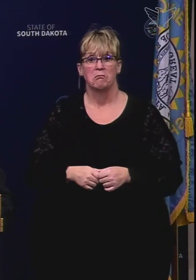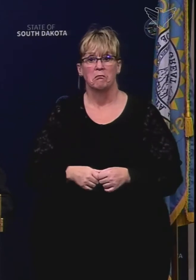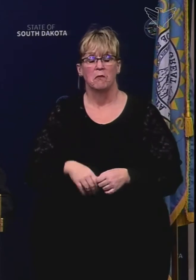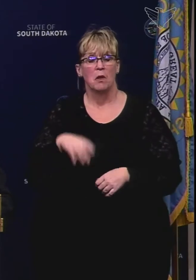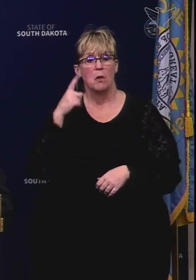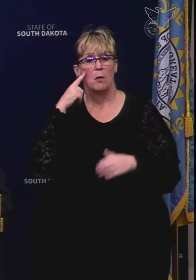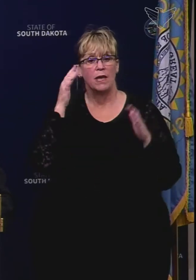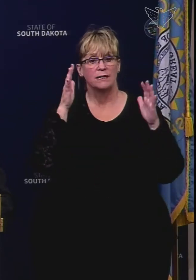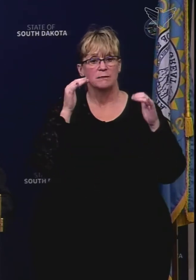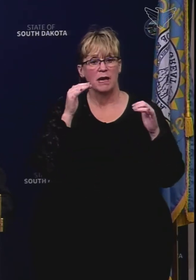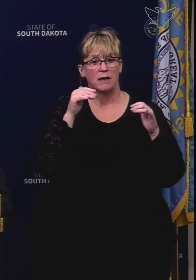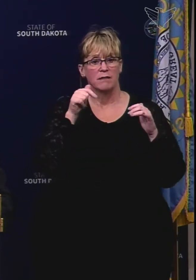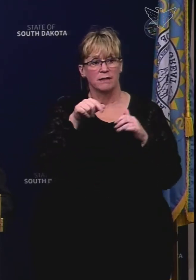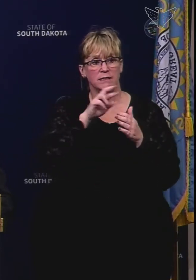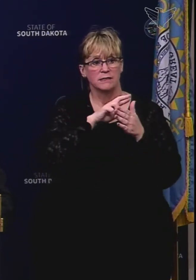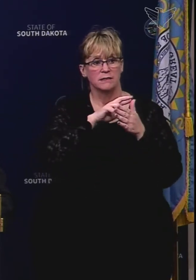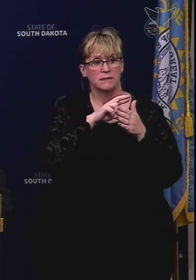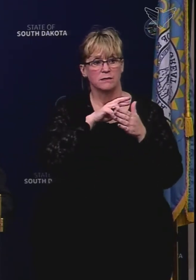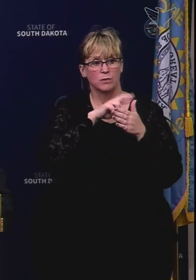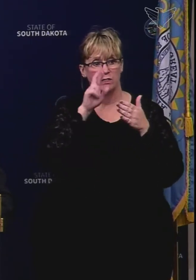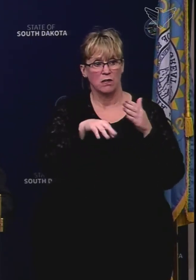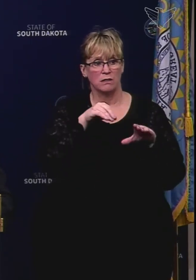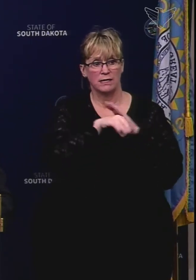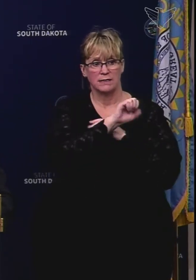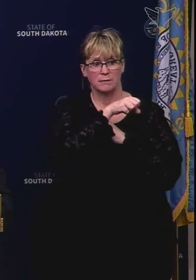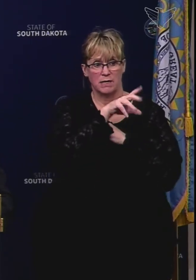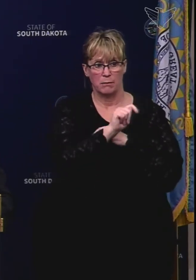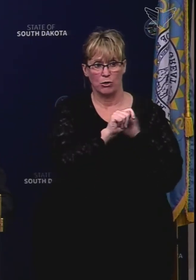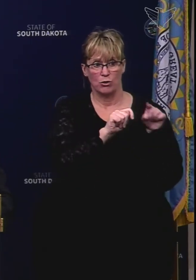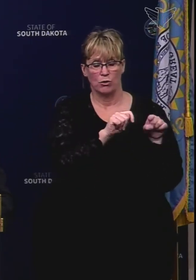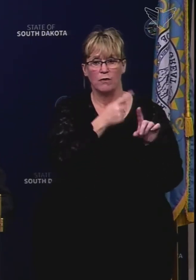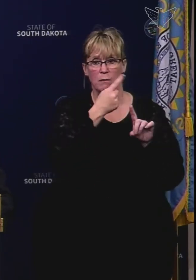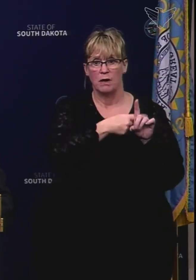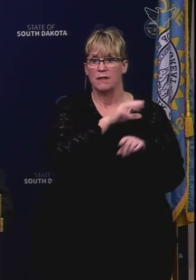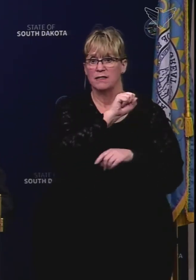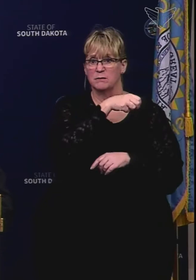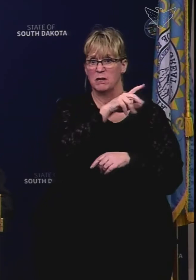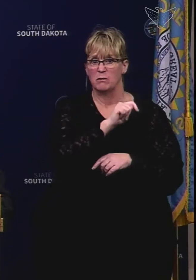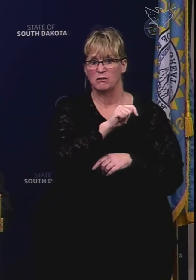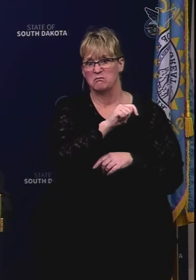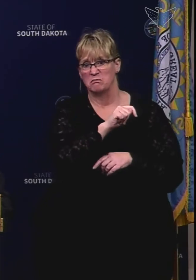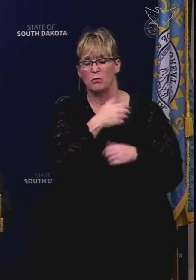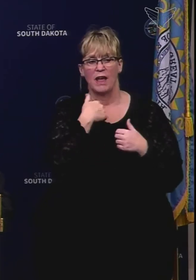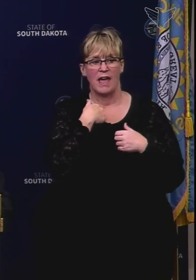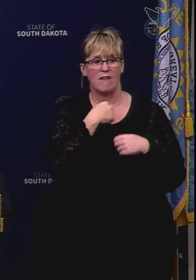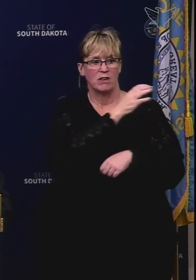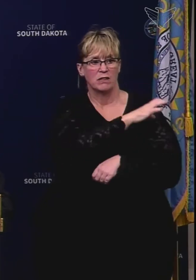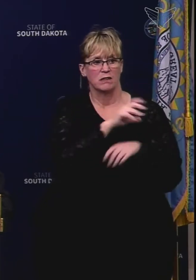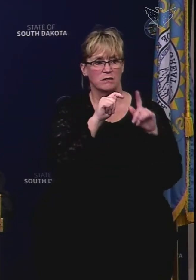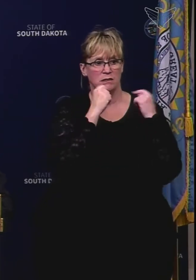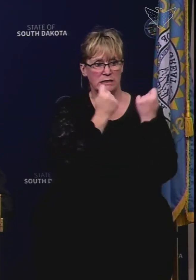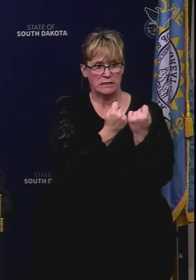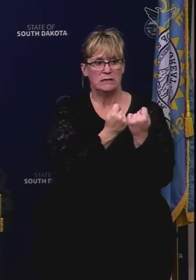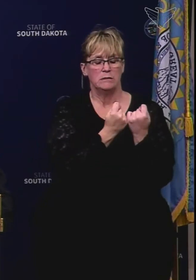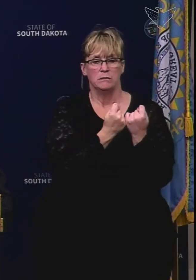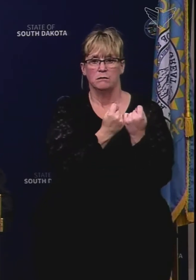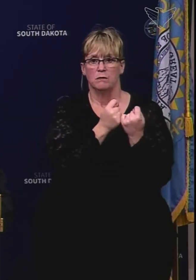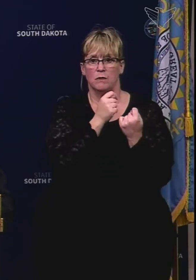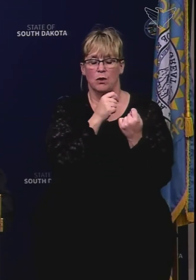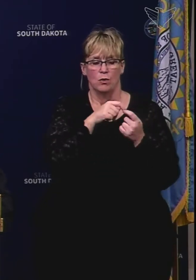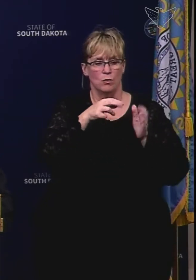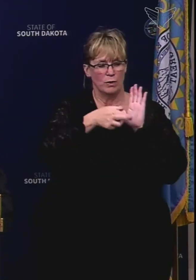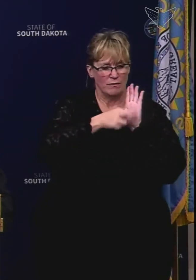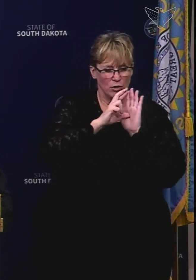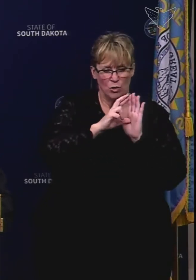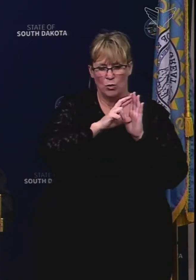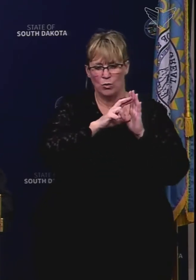the first tranche of data from the registries in September. And so we'll have a clinical team from across the systems looking